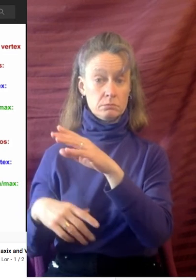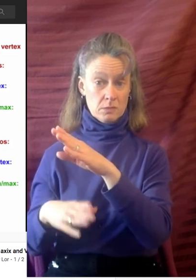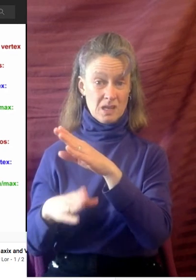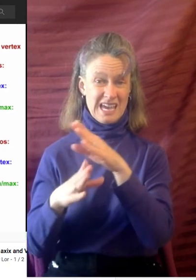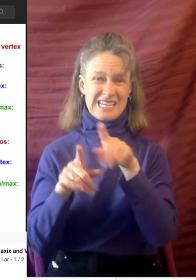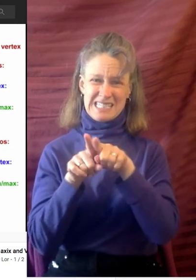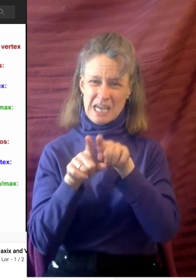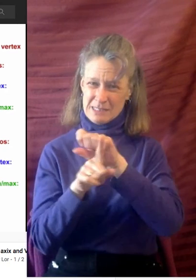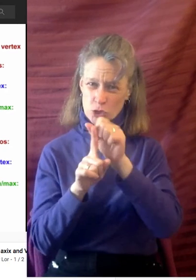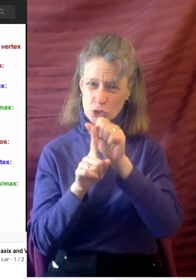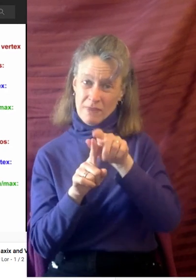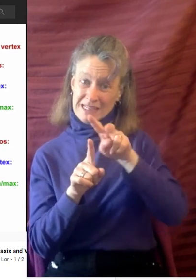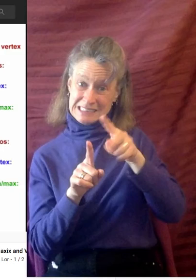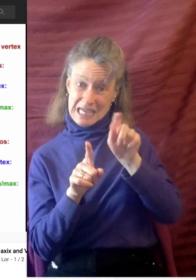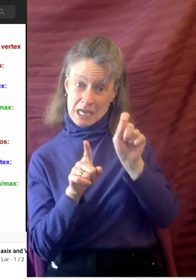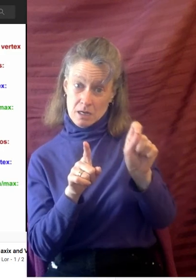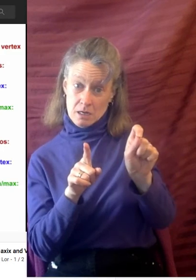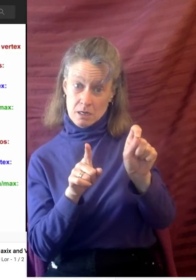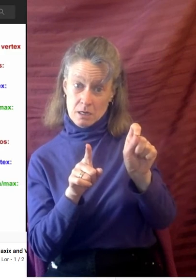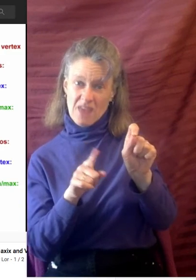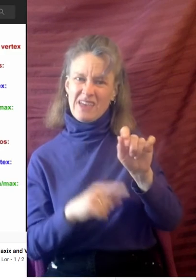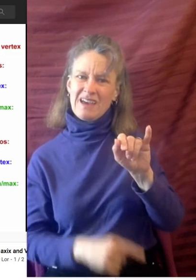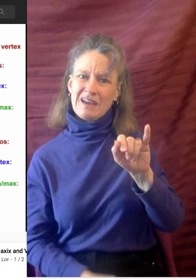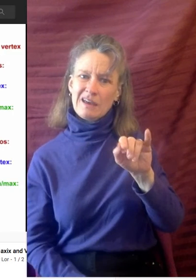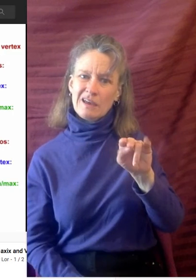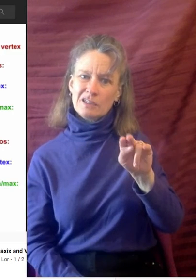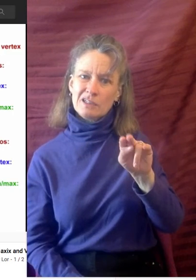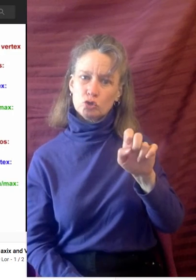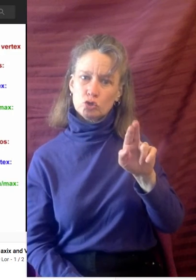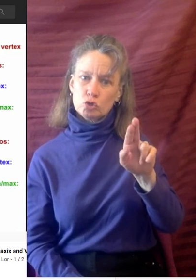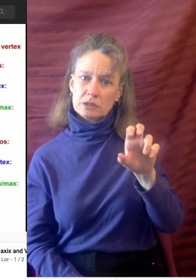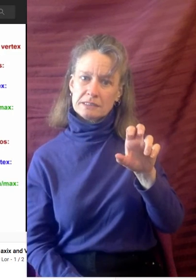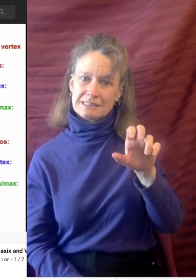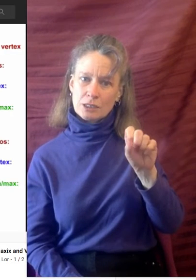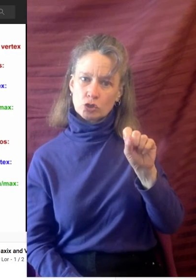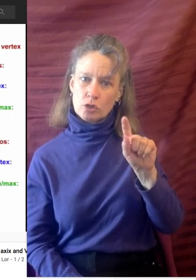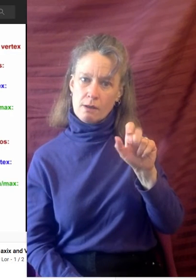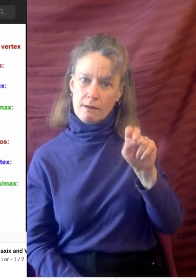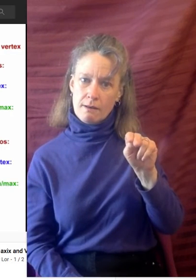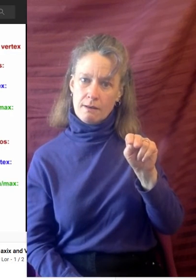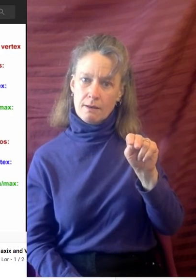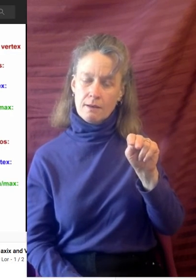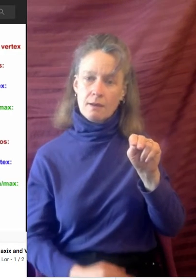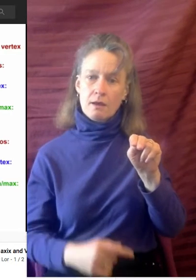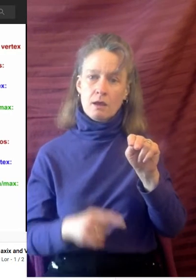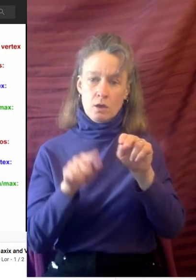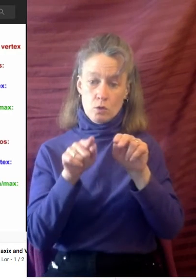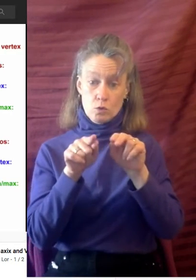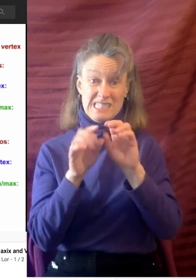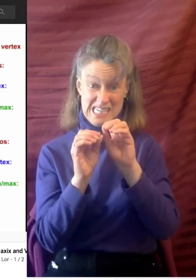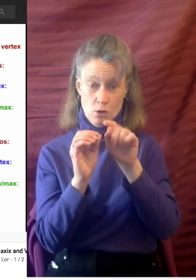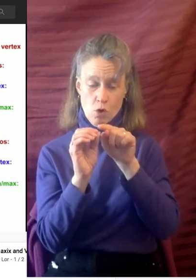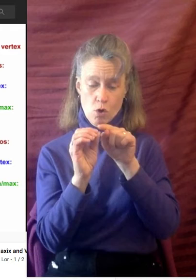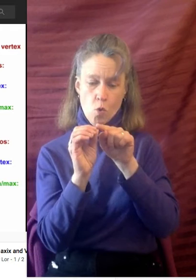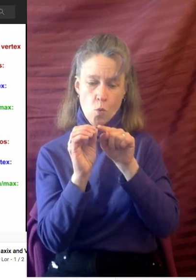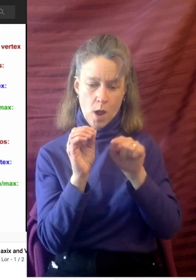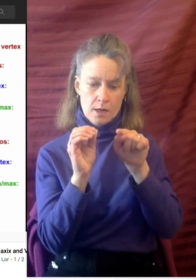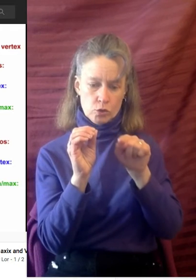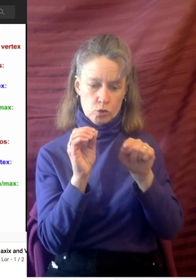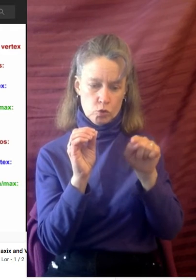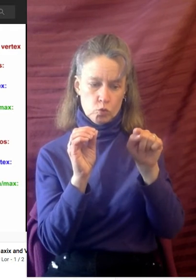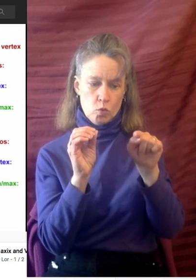Same thing for this intersection on the right side here. You can see that we move over 1, 2, 3,